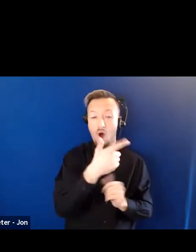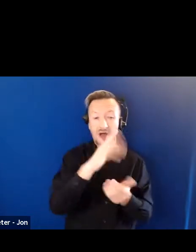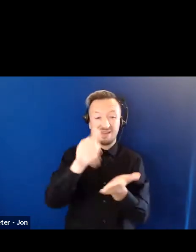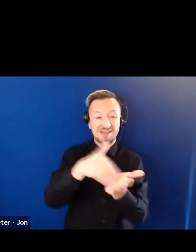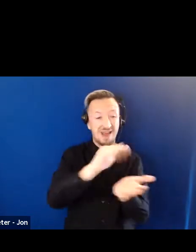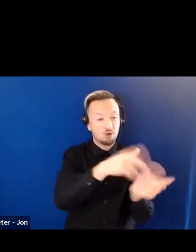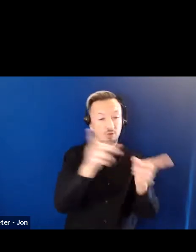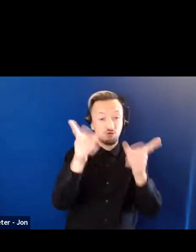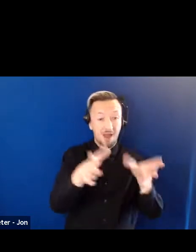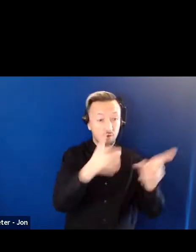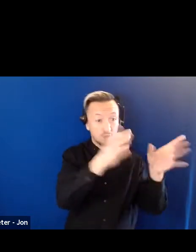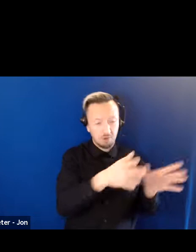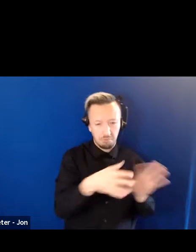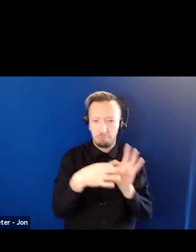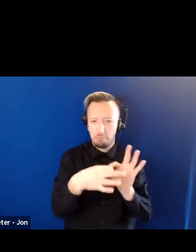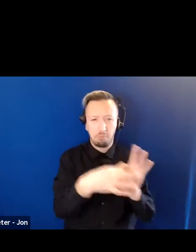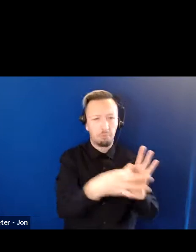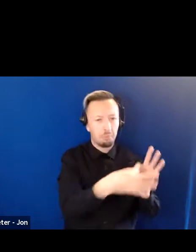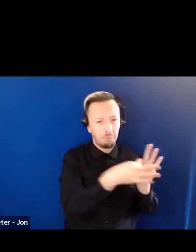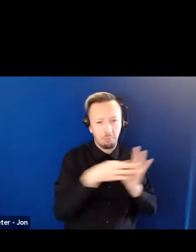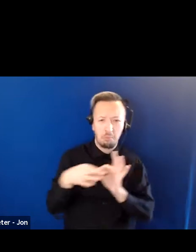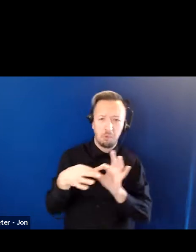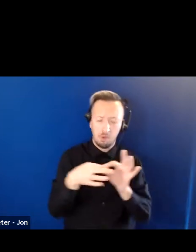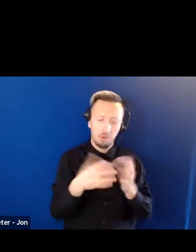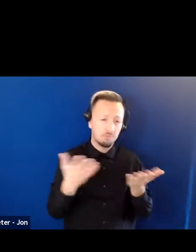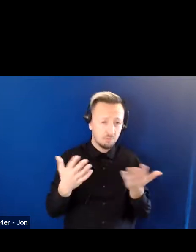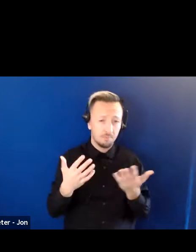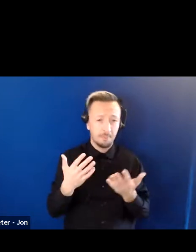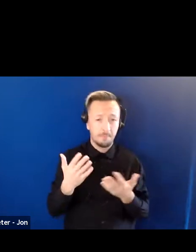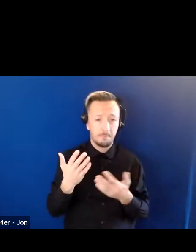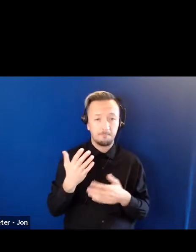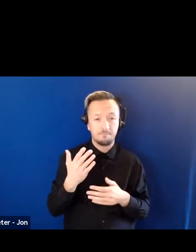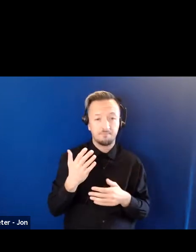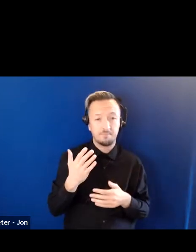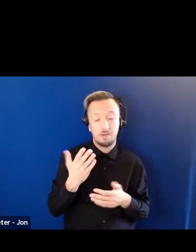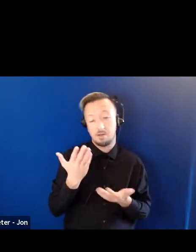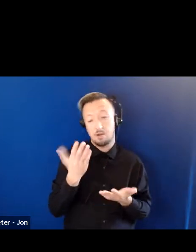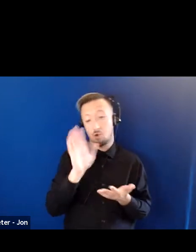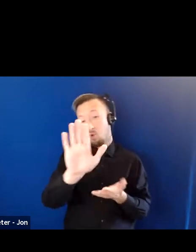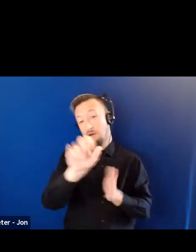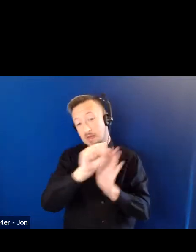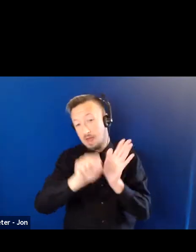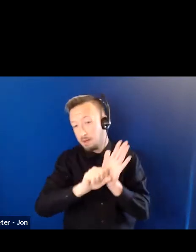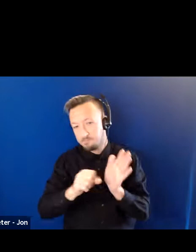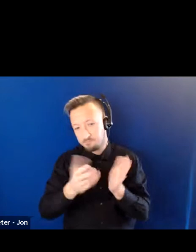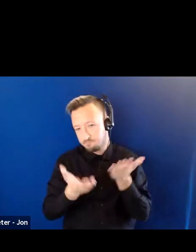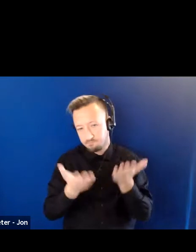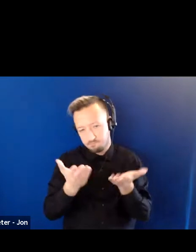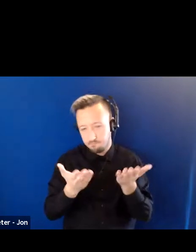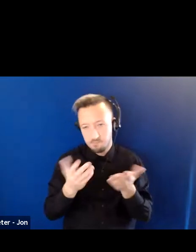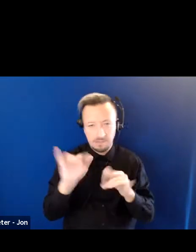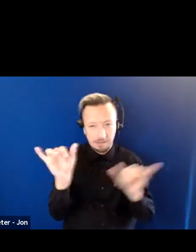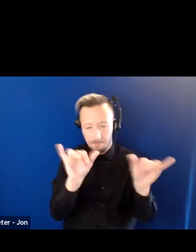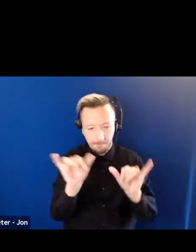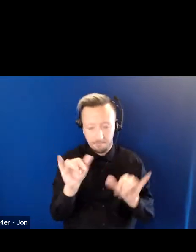all of these external partnerships, and again, some other things that may be relevant in your state, we feel that is key.